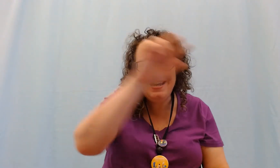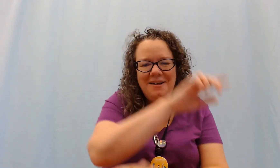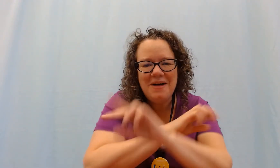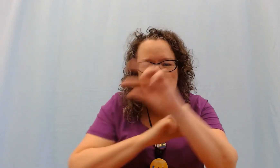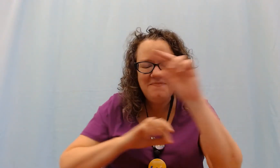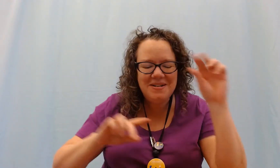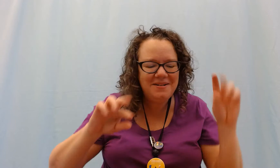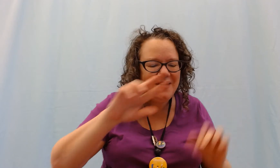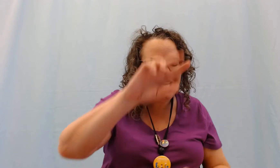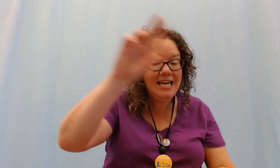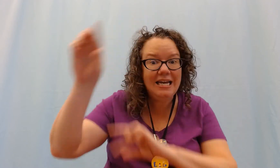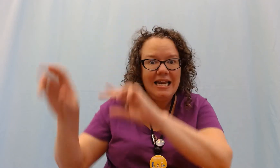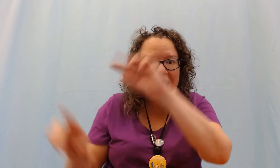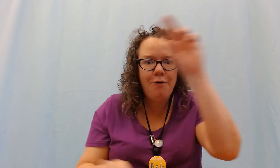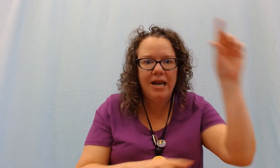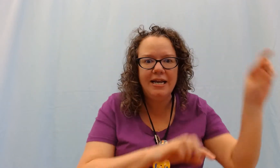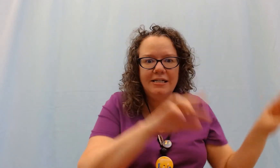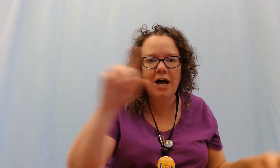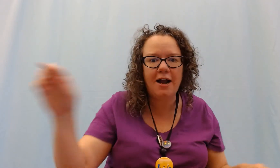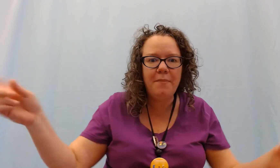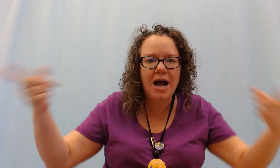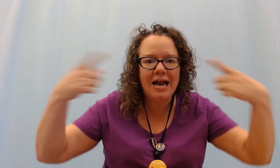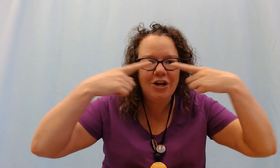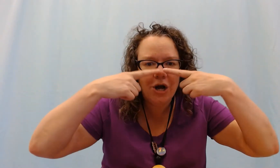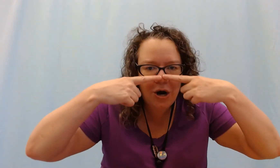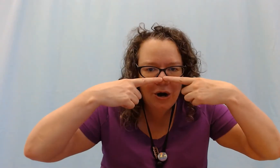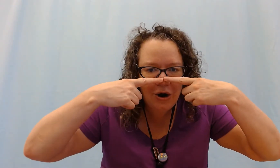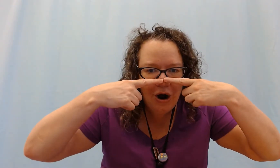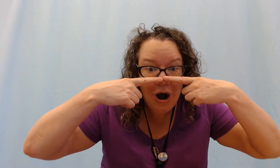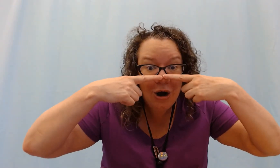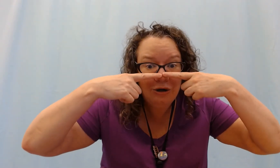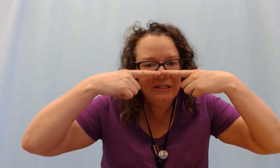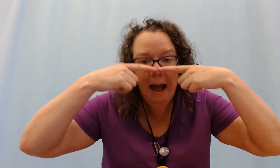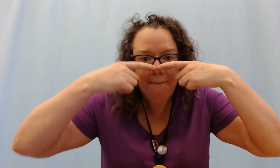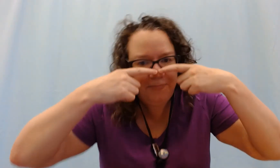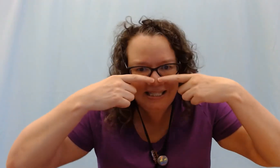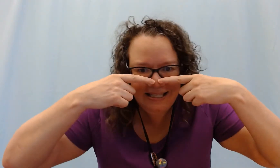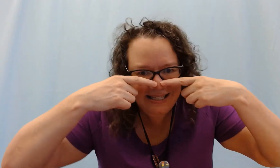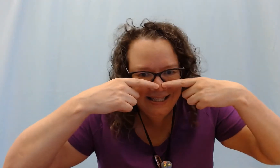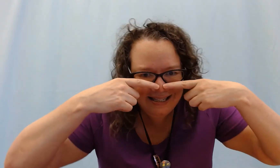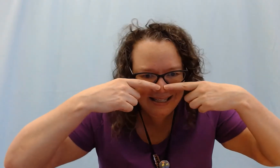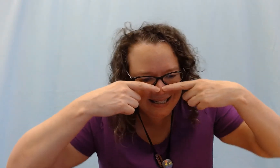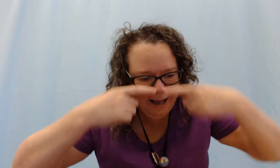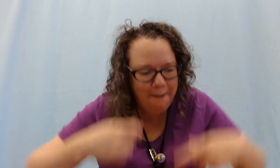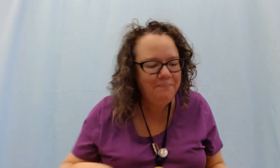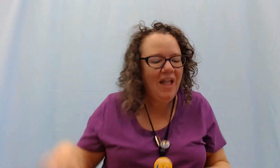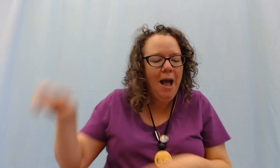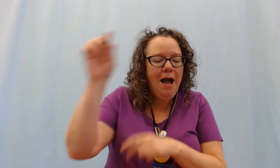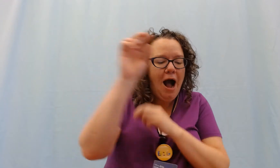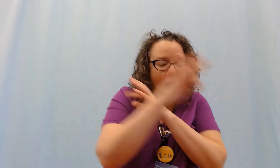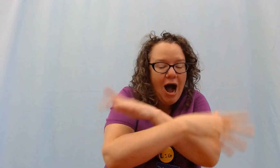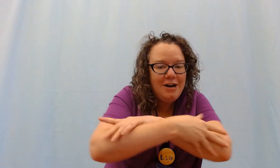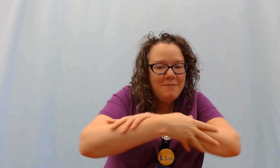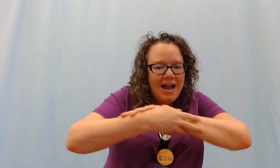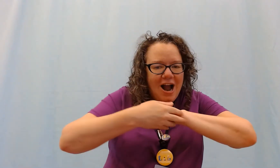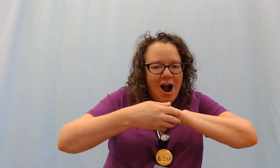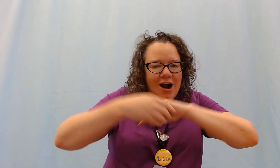Bumblebee, bumblebee, now he's on my nose. Bzzz. On my